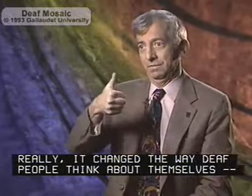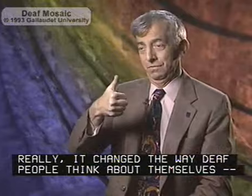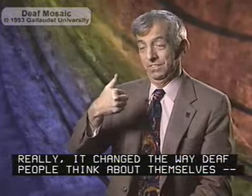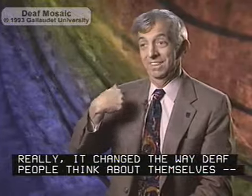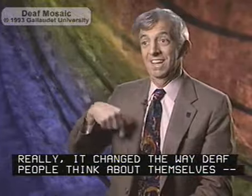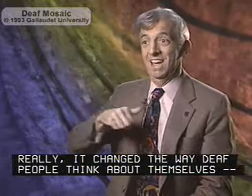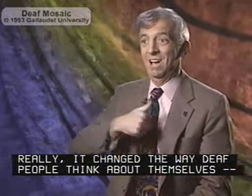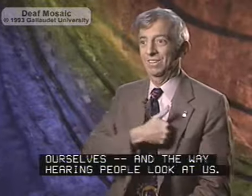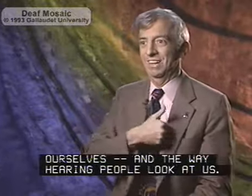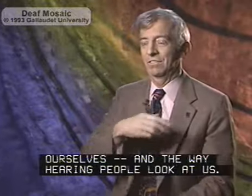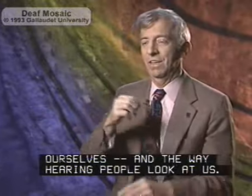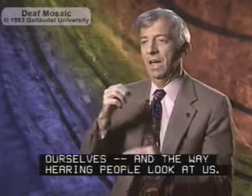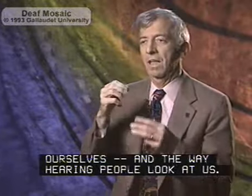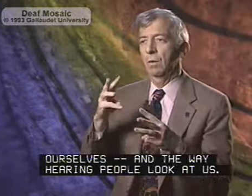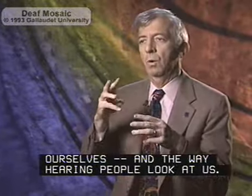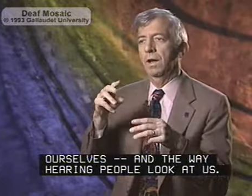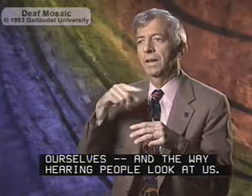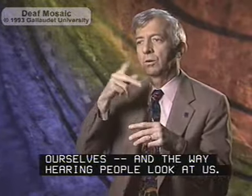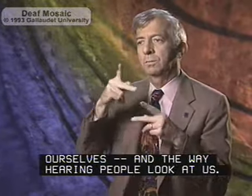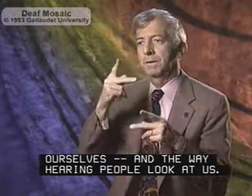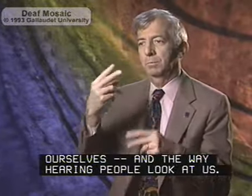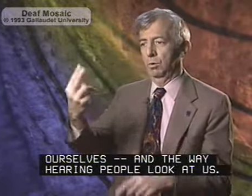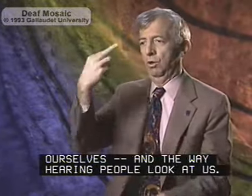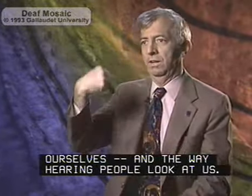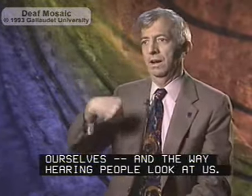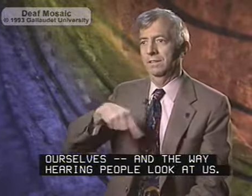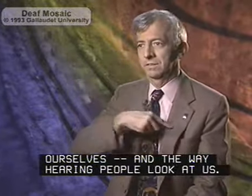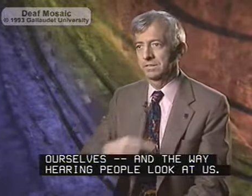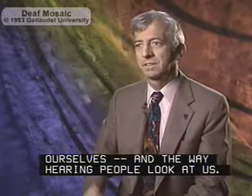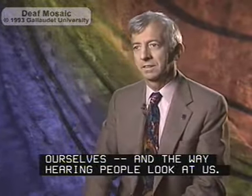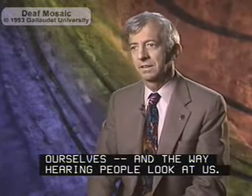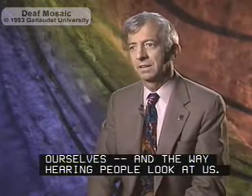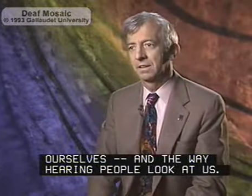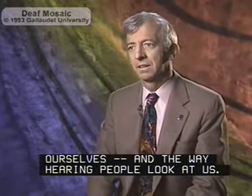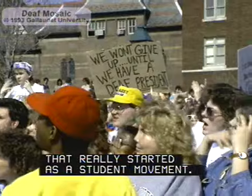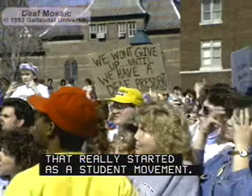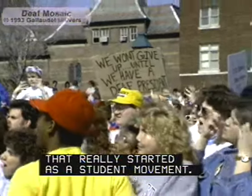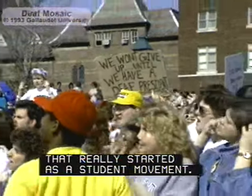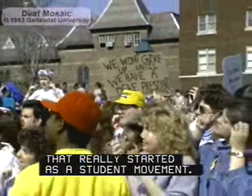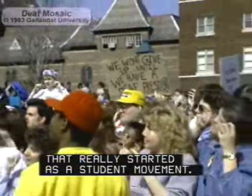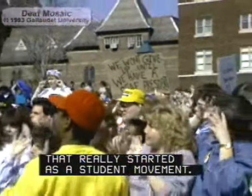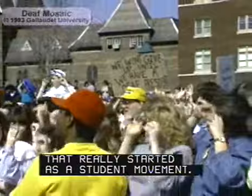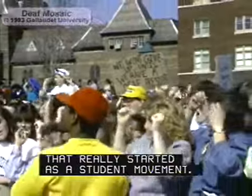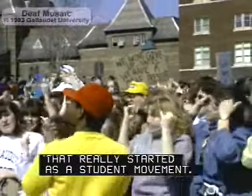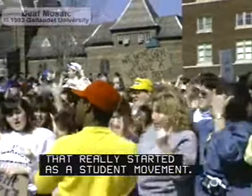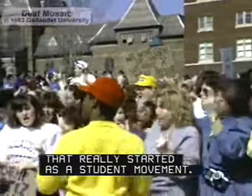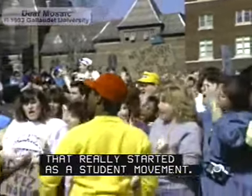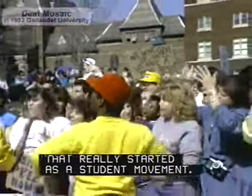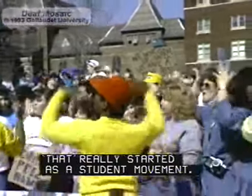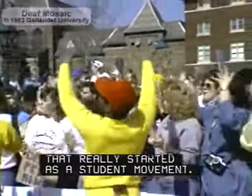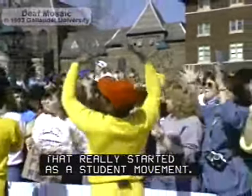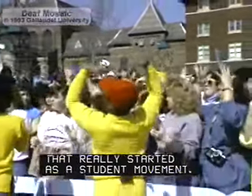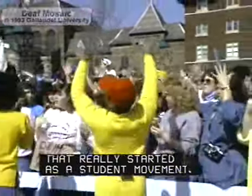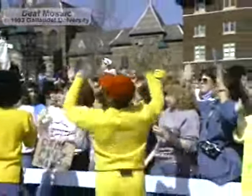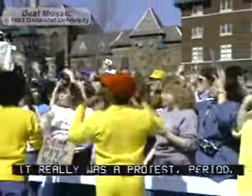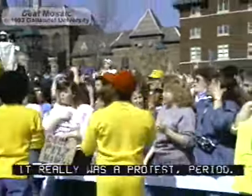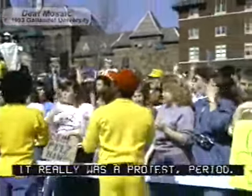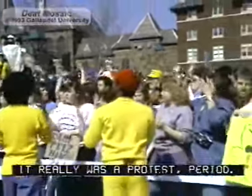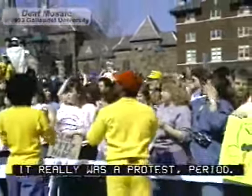themselves, ourselves, and the way hearing people look at us. That really started as a student movement. It really was a